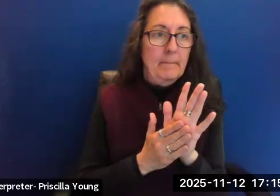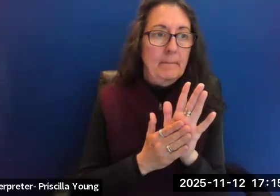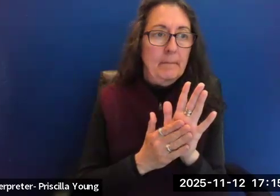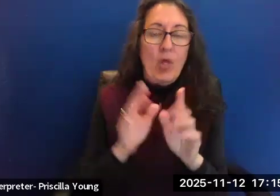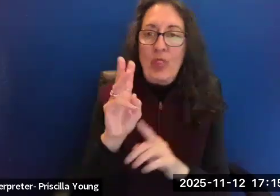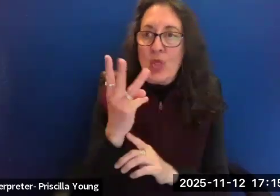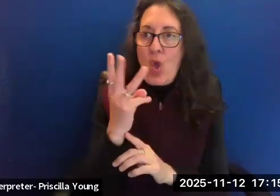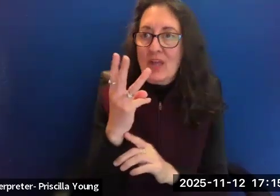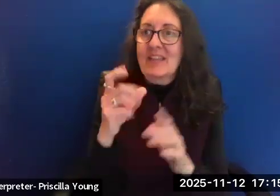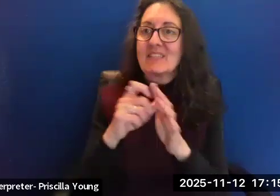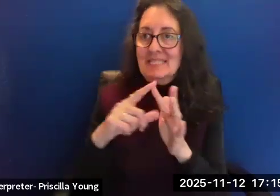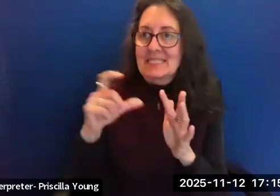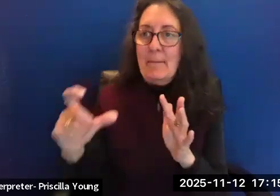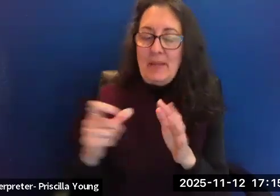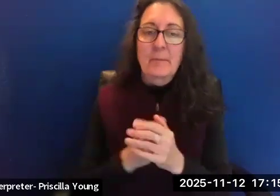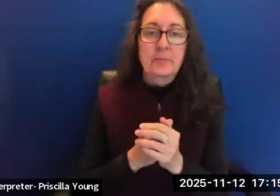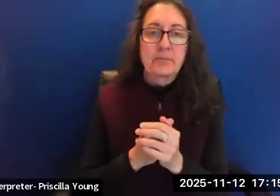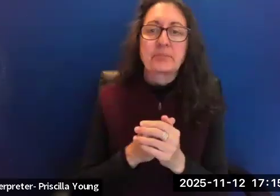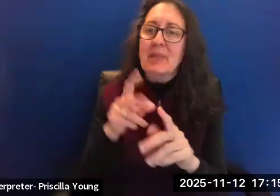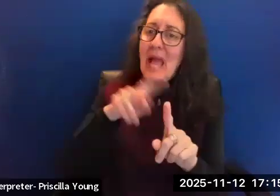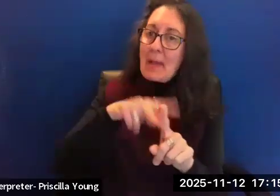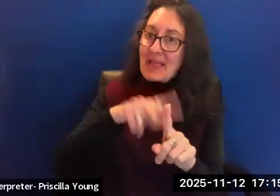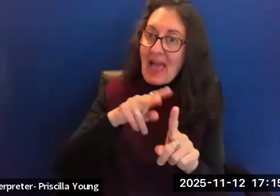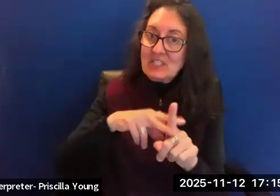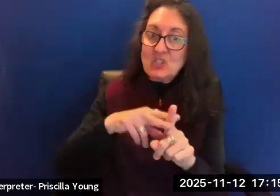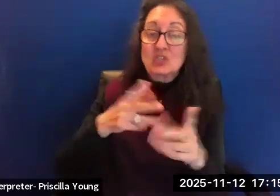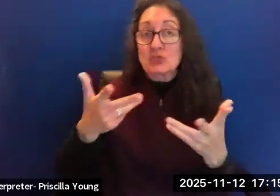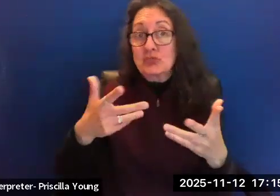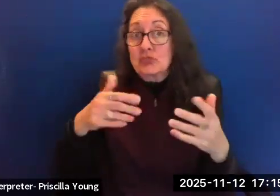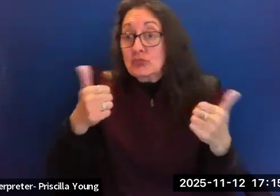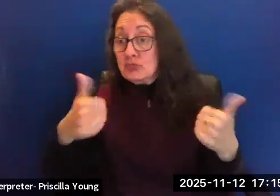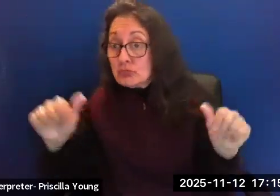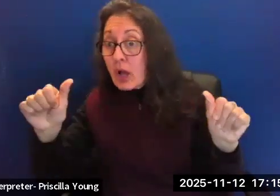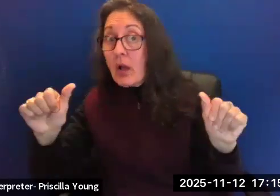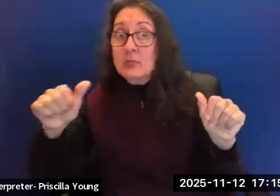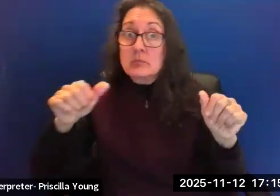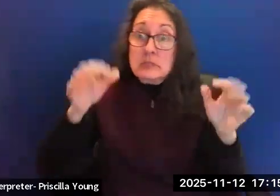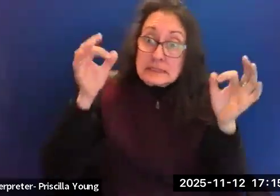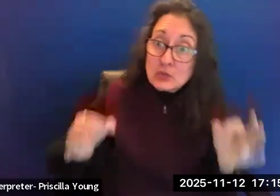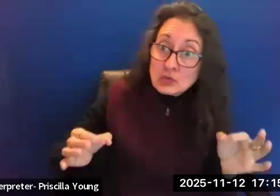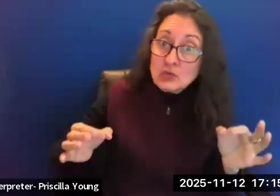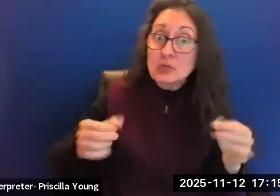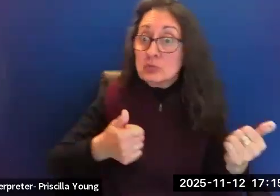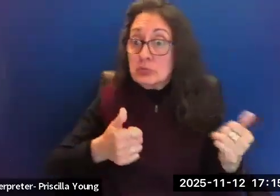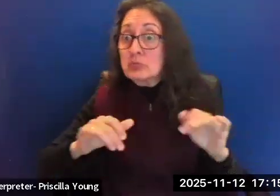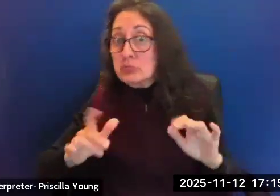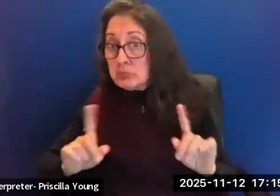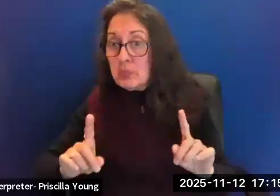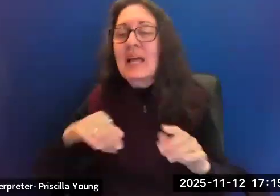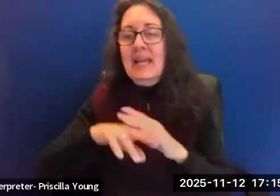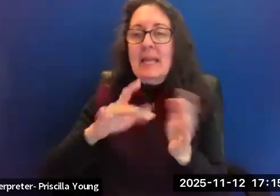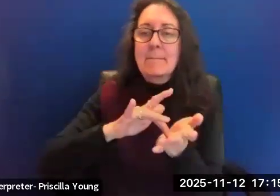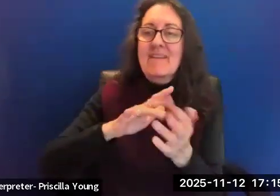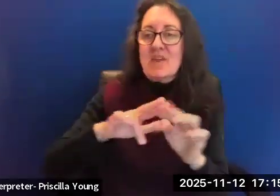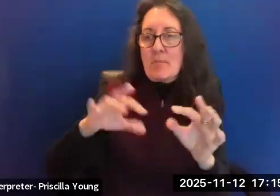Application decisions will be communicated in mid-February. The application guidelines are available on